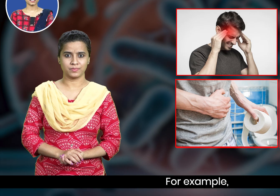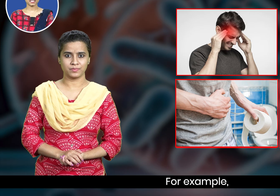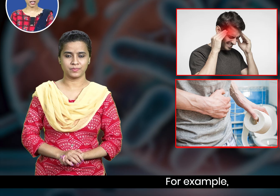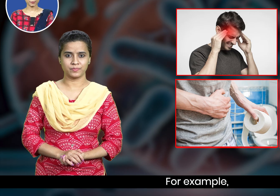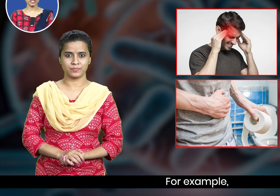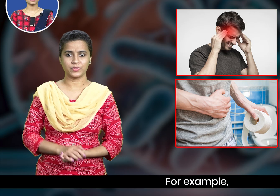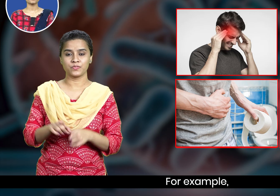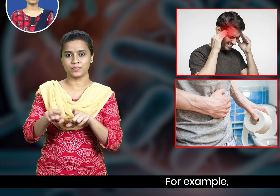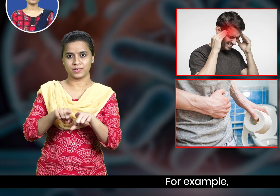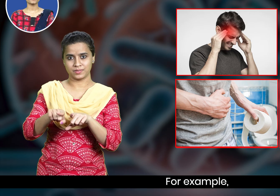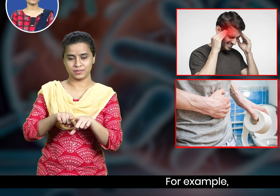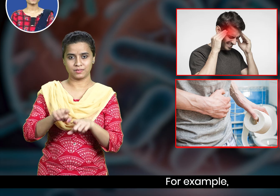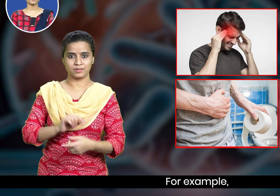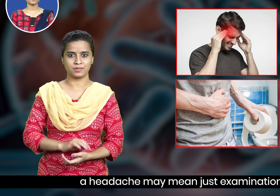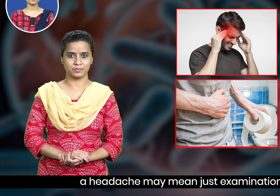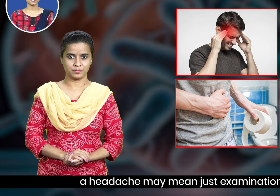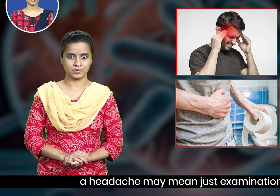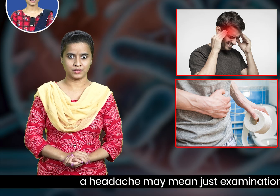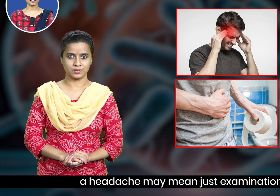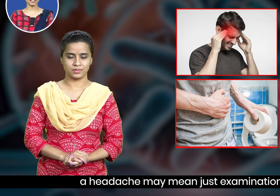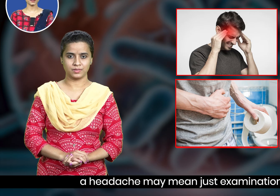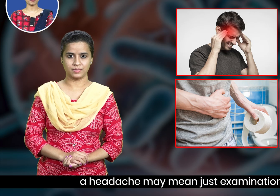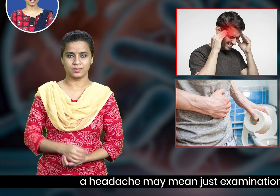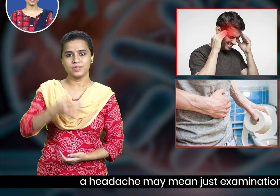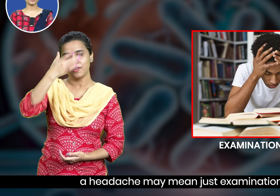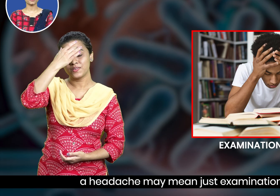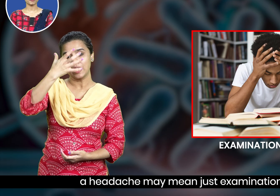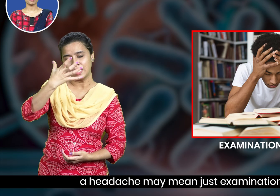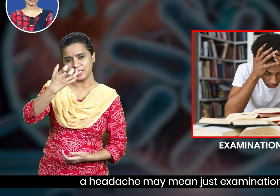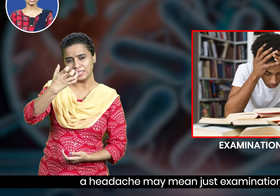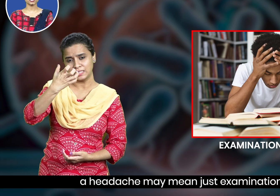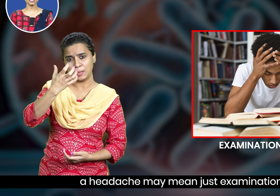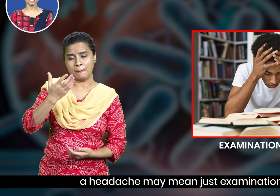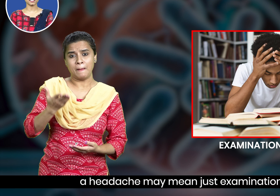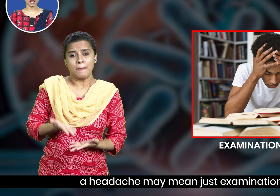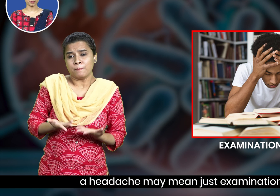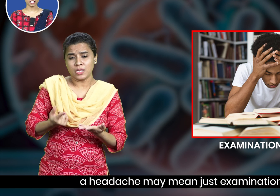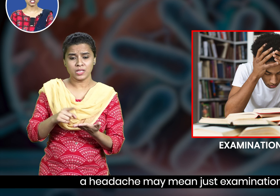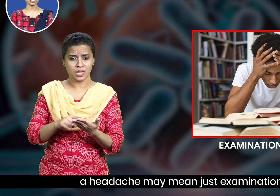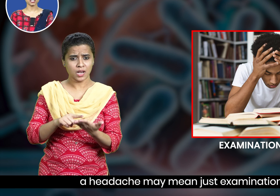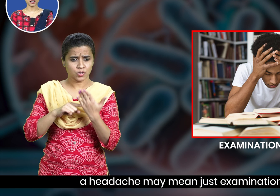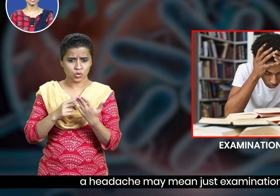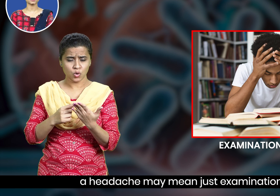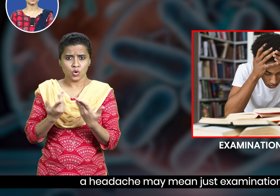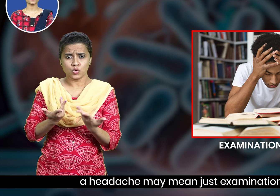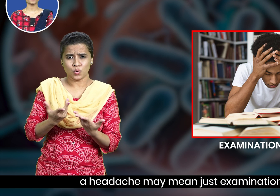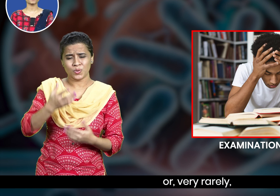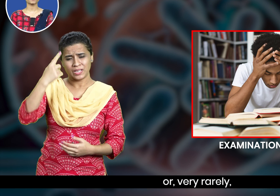For example, a headache may mean just examination